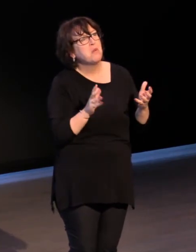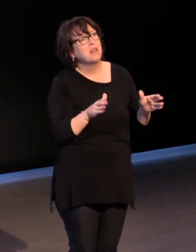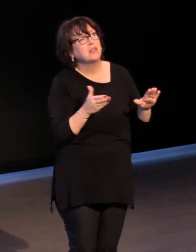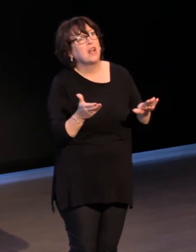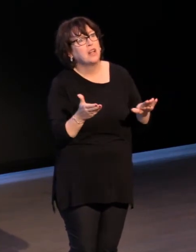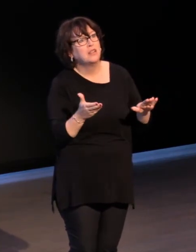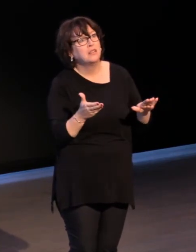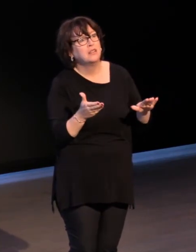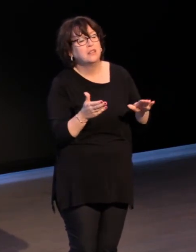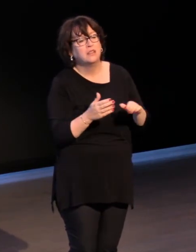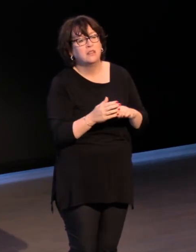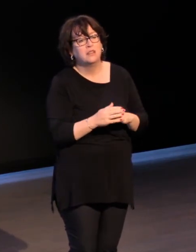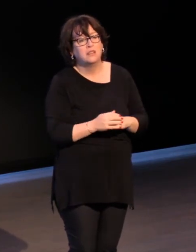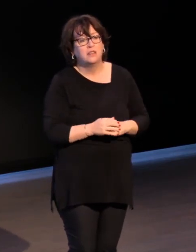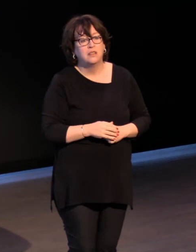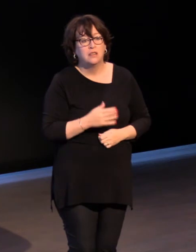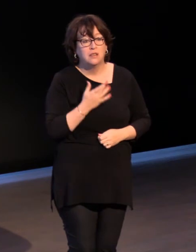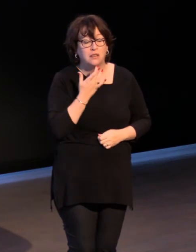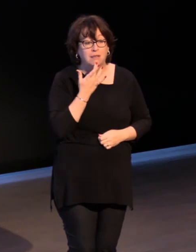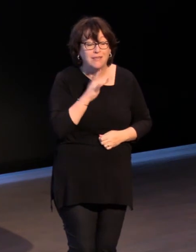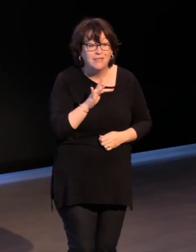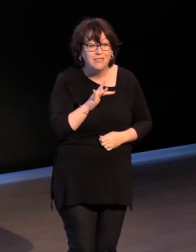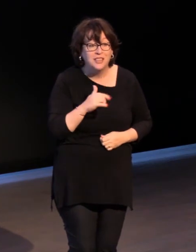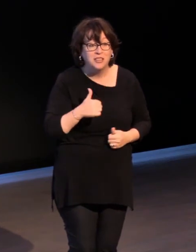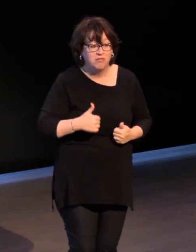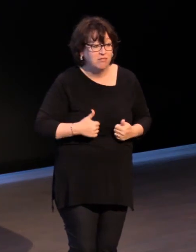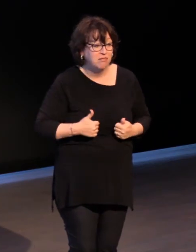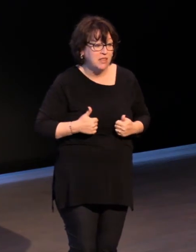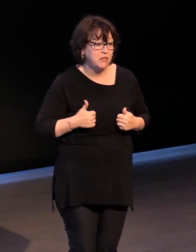Luckily, I survived it all.